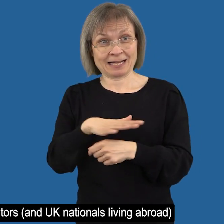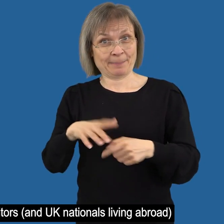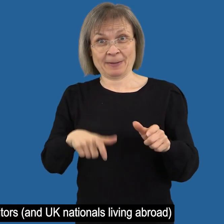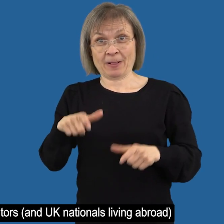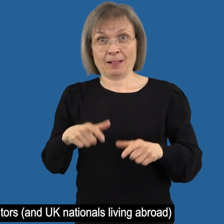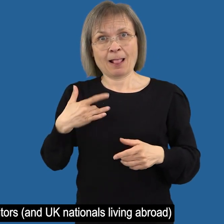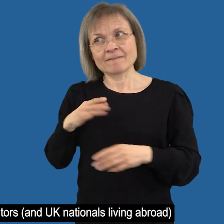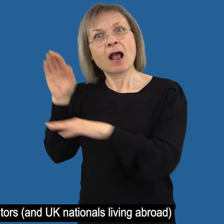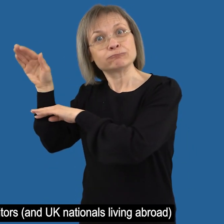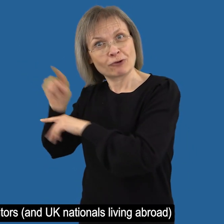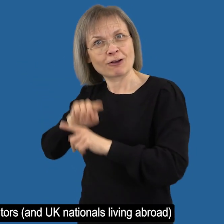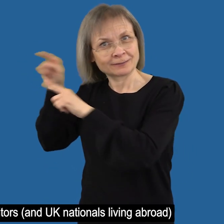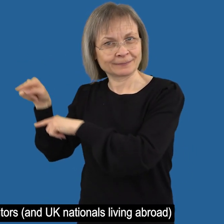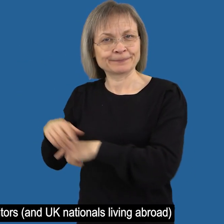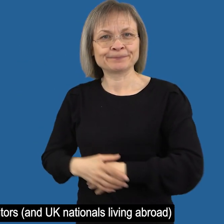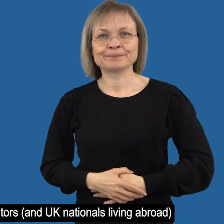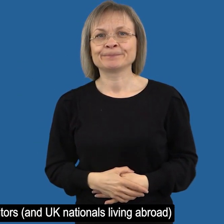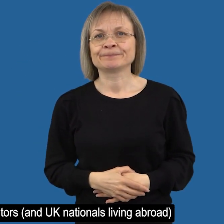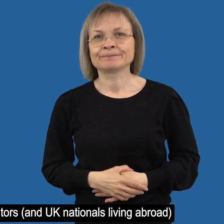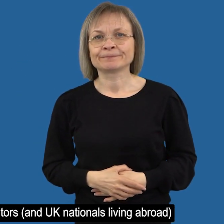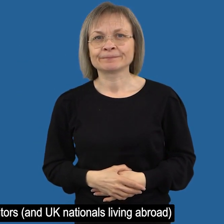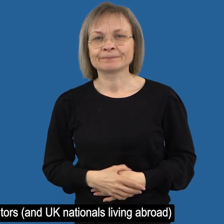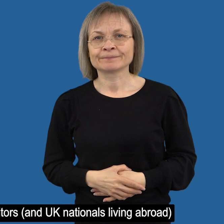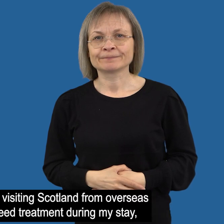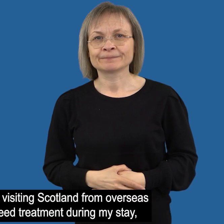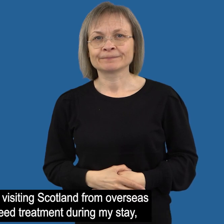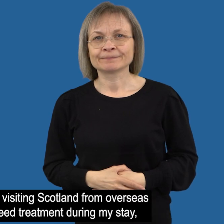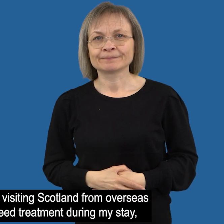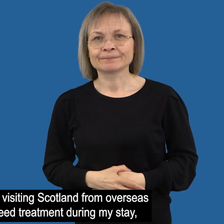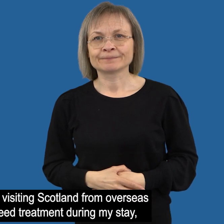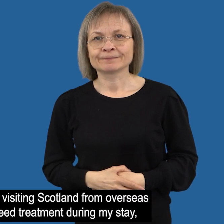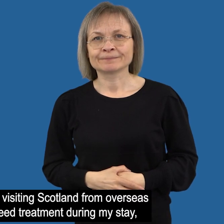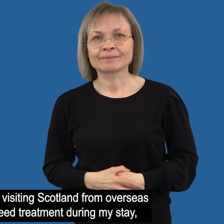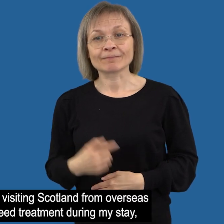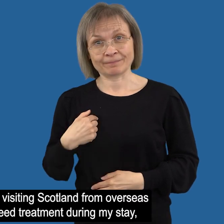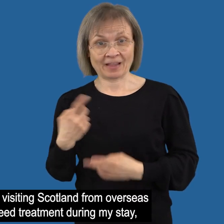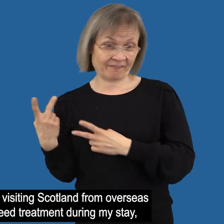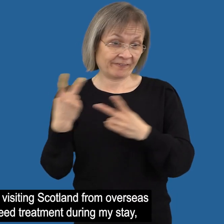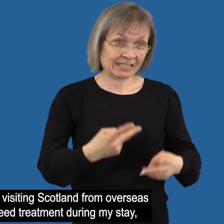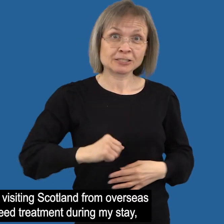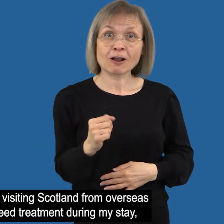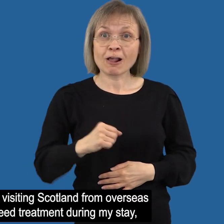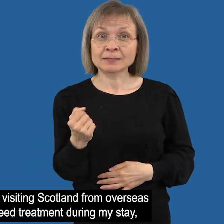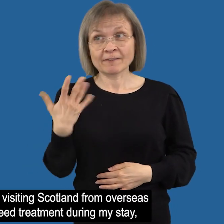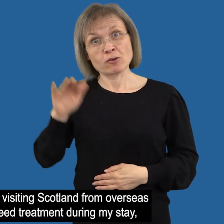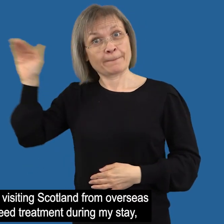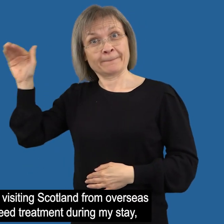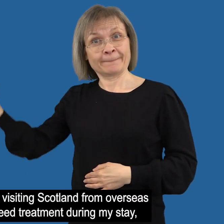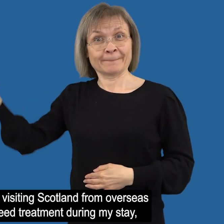Overseas visitors and UK nationals living abroad. If I am visiting Scotland from overseas and need treatment